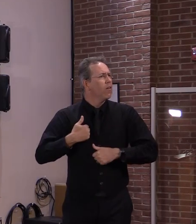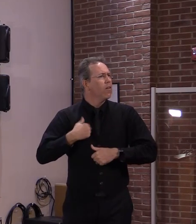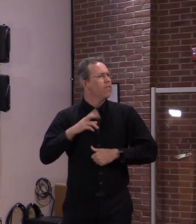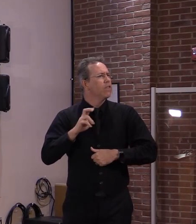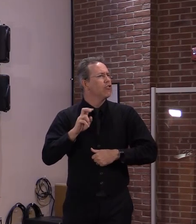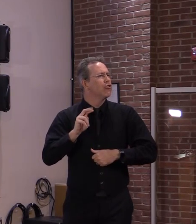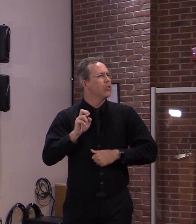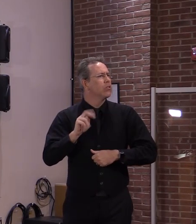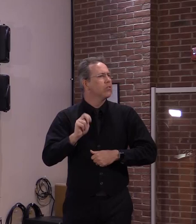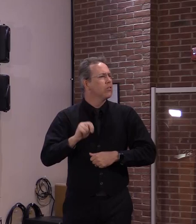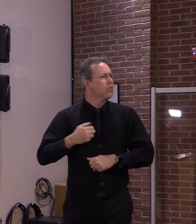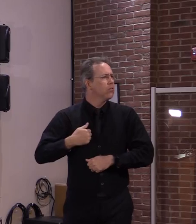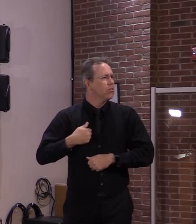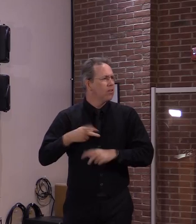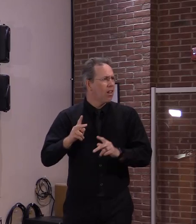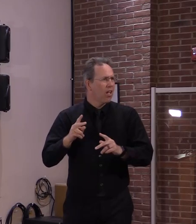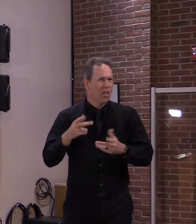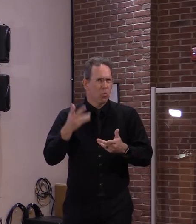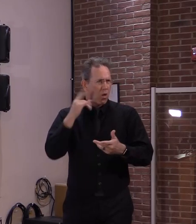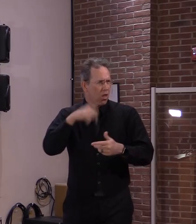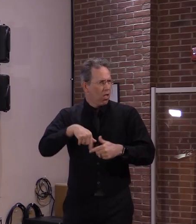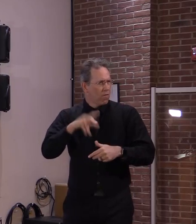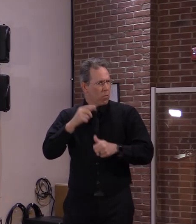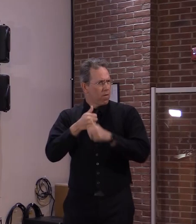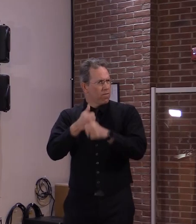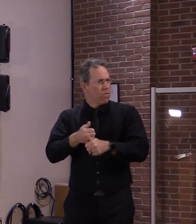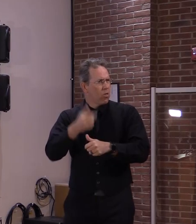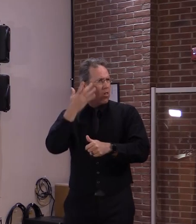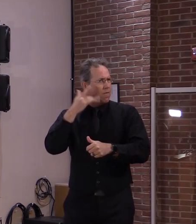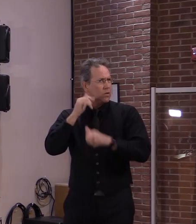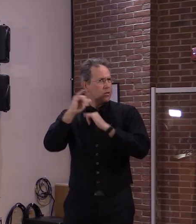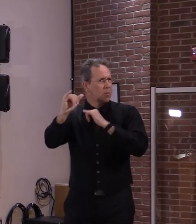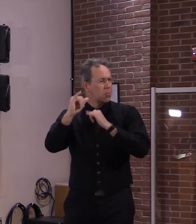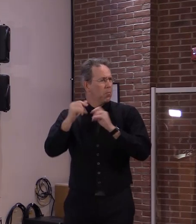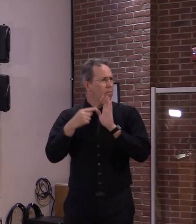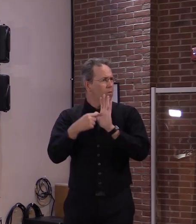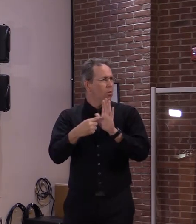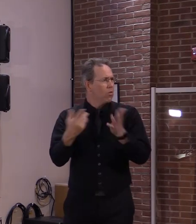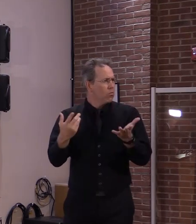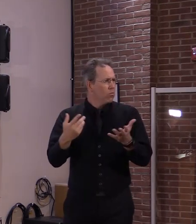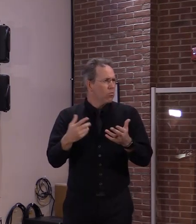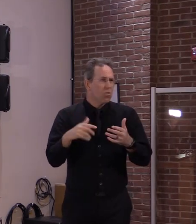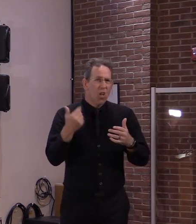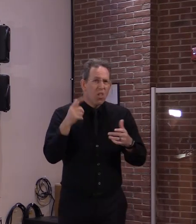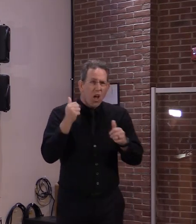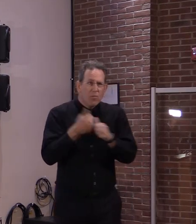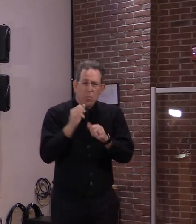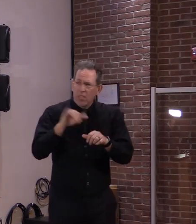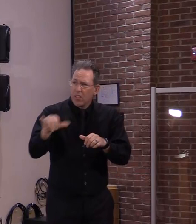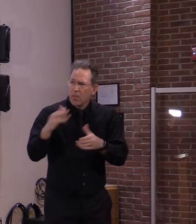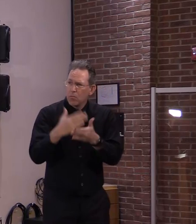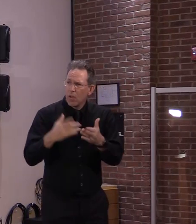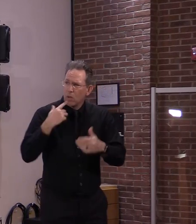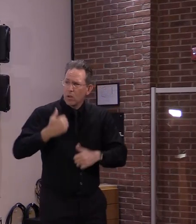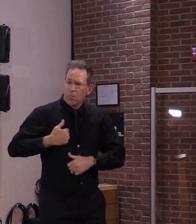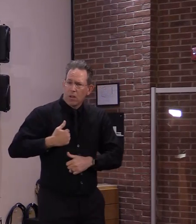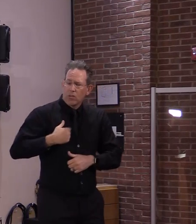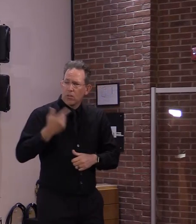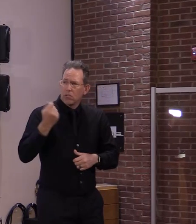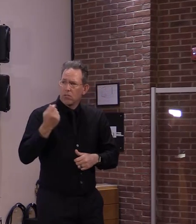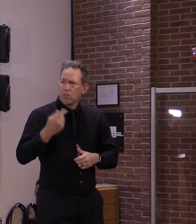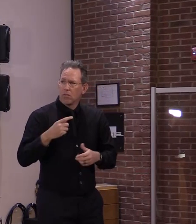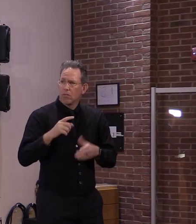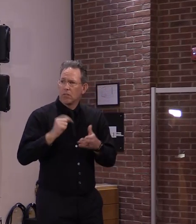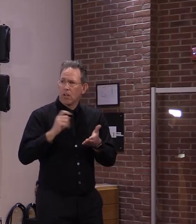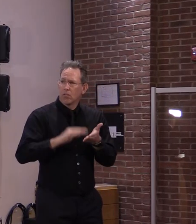But anyway, I was just wondering any updated thoughts. And one couple in particular wrote, do you have a sense